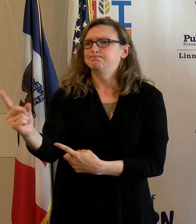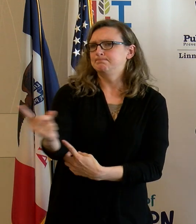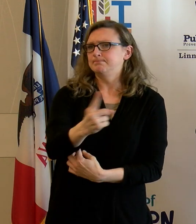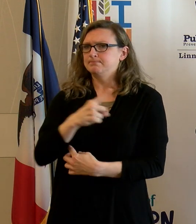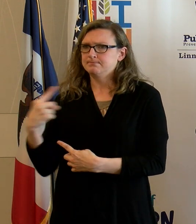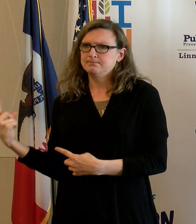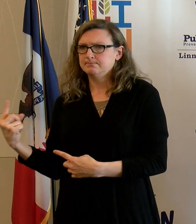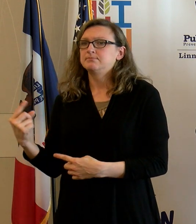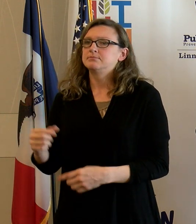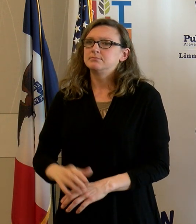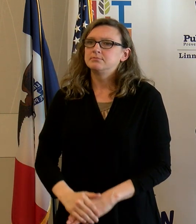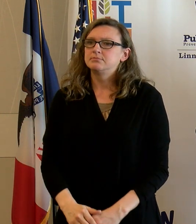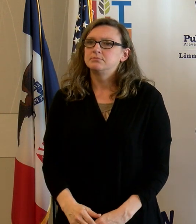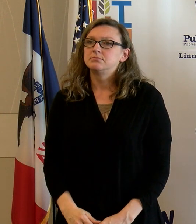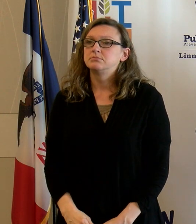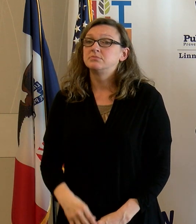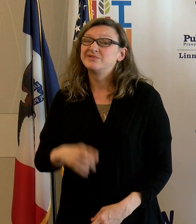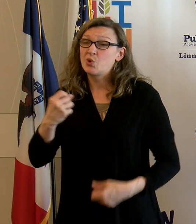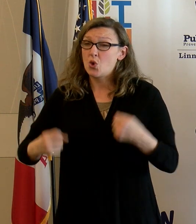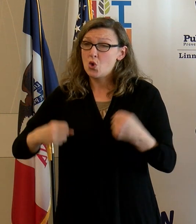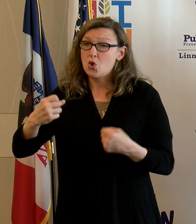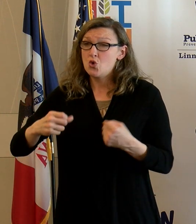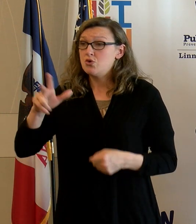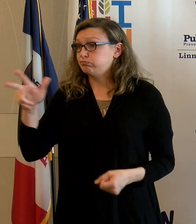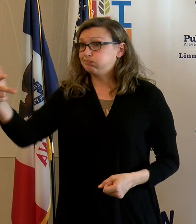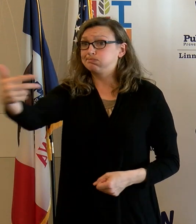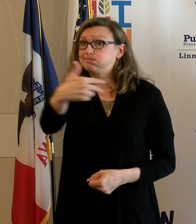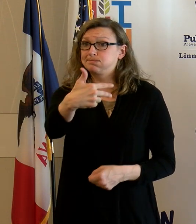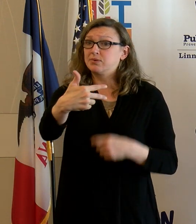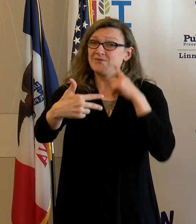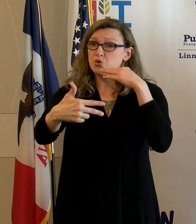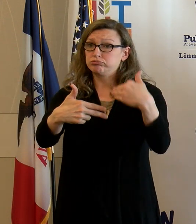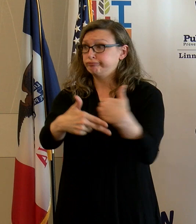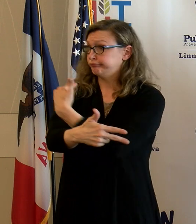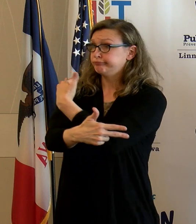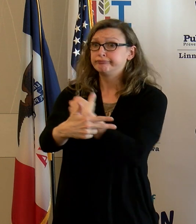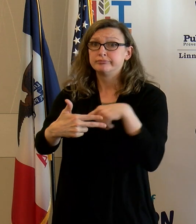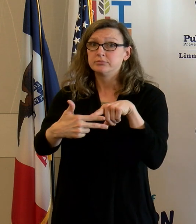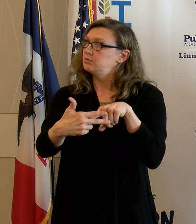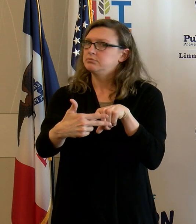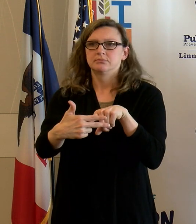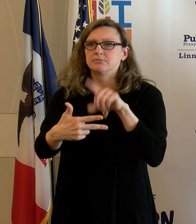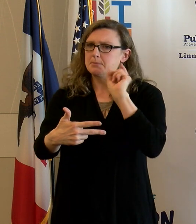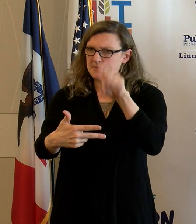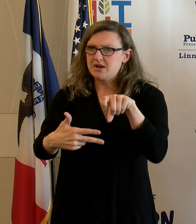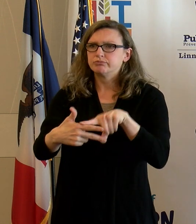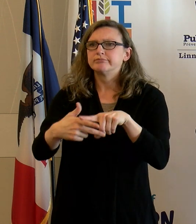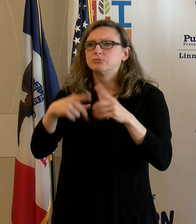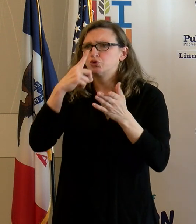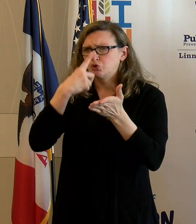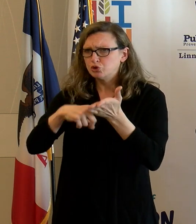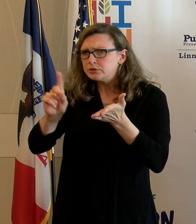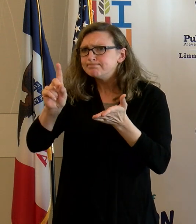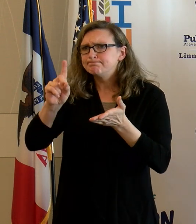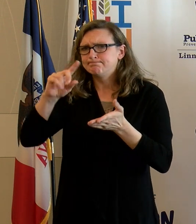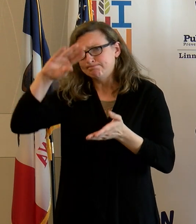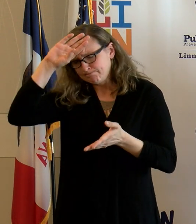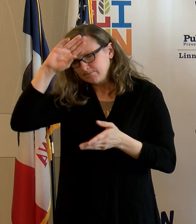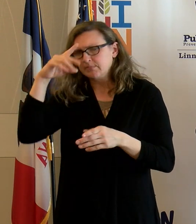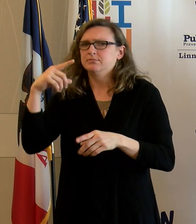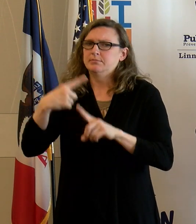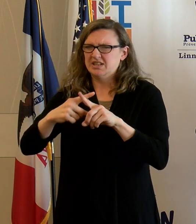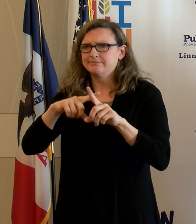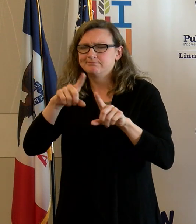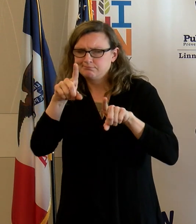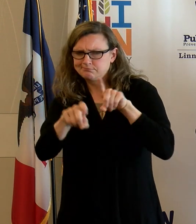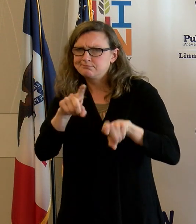temperature. We're looking for respiratory distress, and if our inmates are showing both respiratory distress and fever, we are